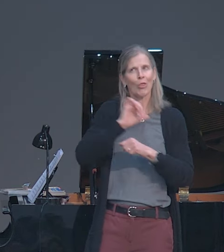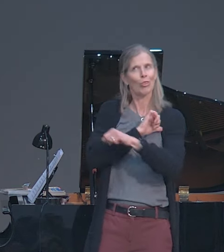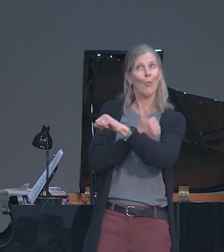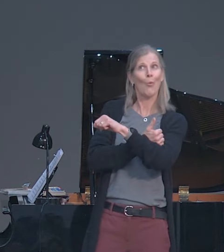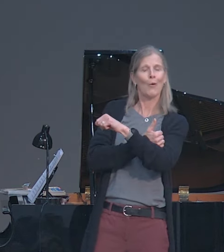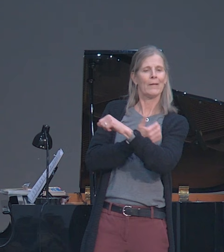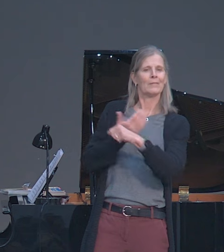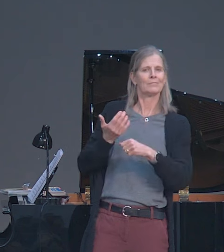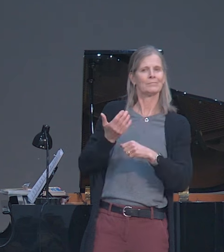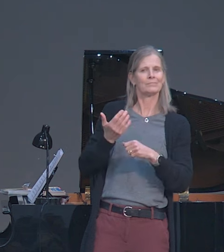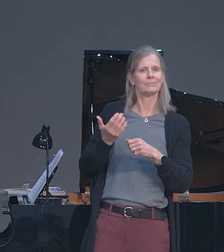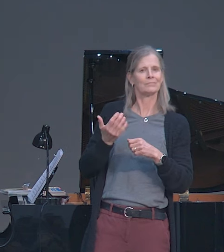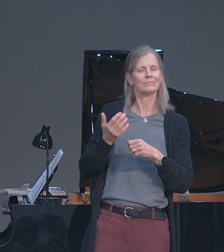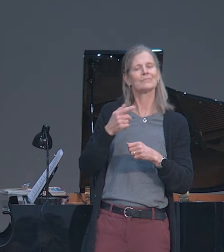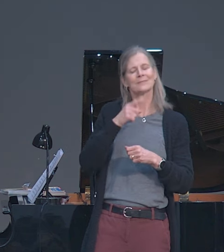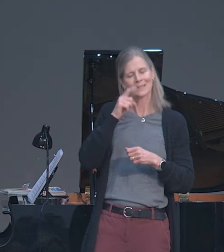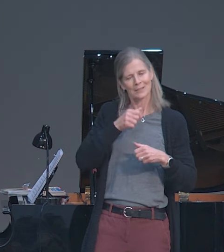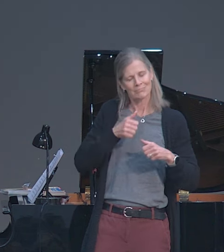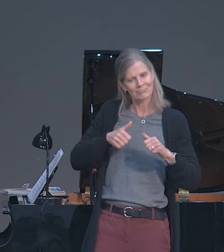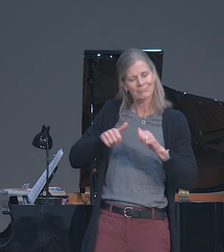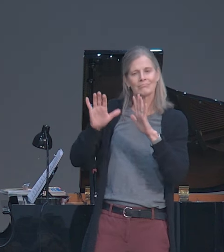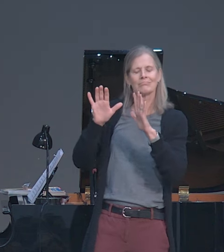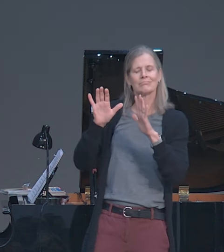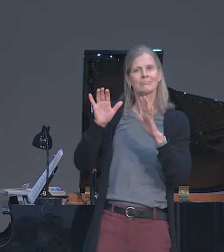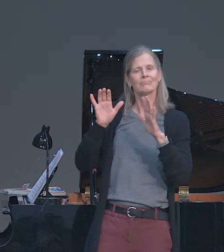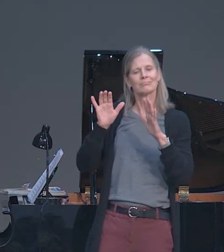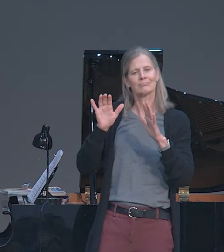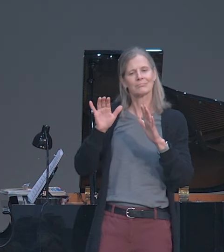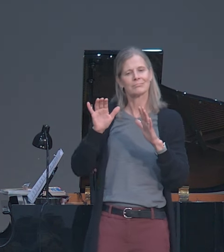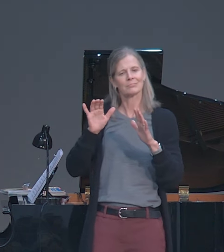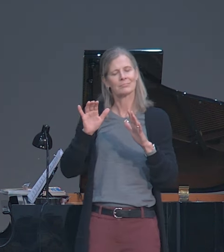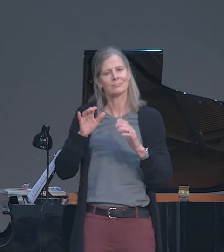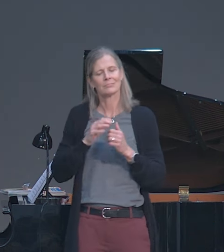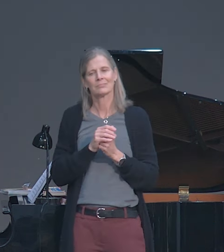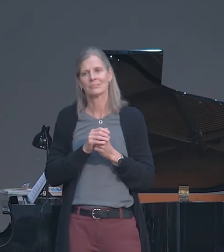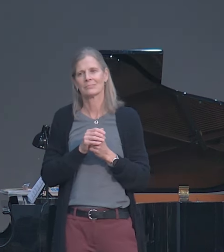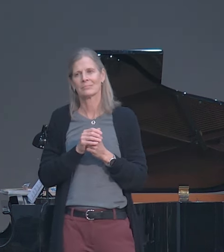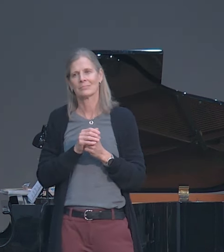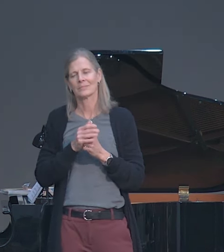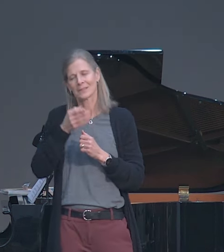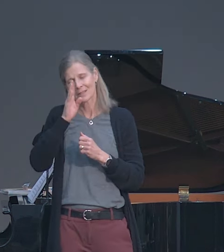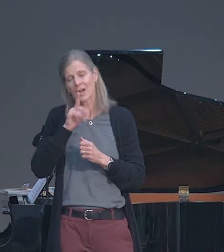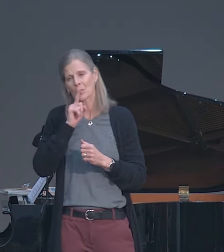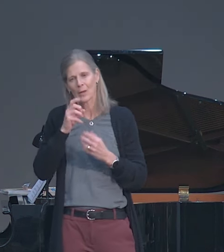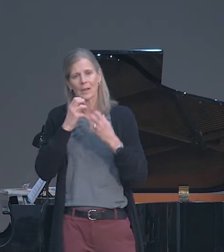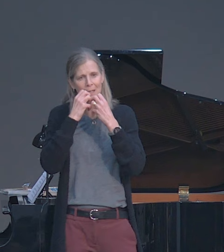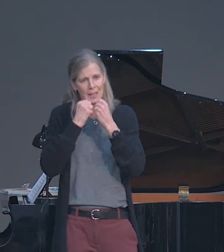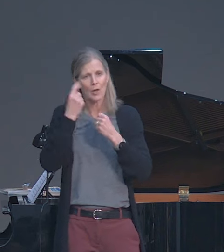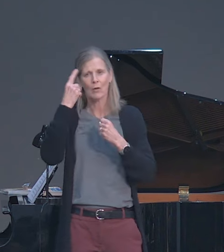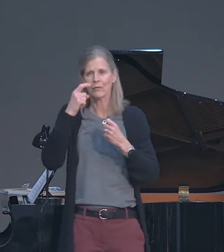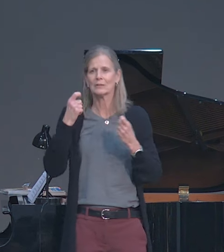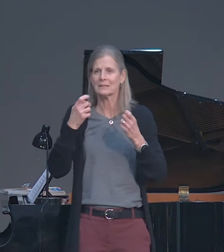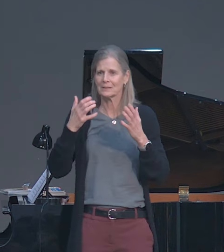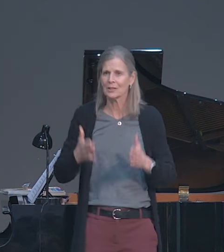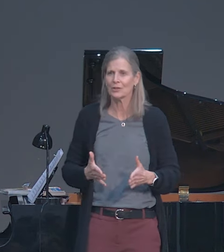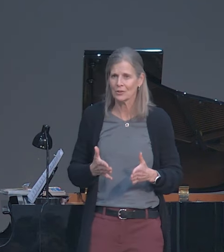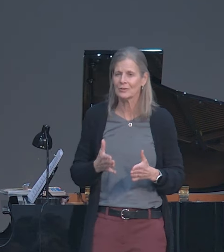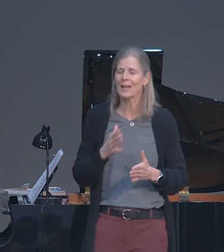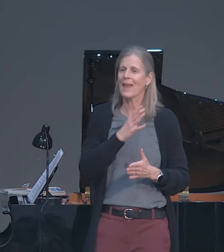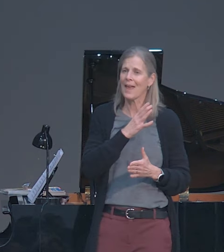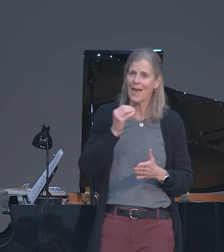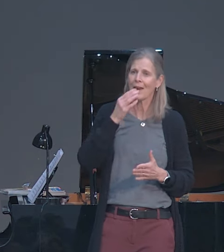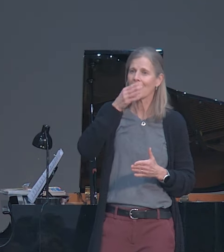you. You need to turn from that. God cares for sinners. And